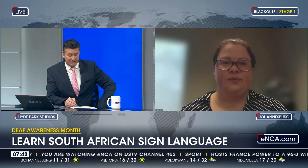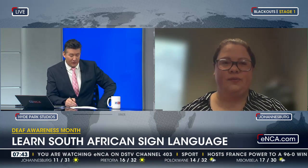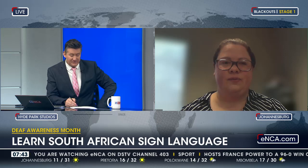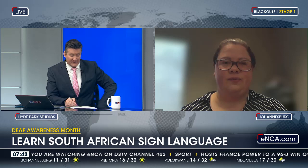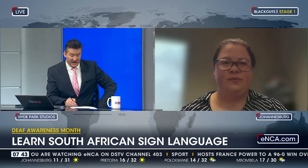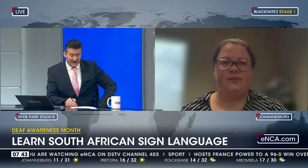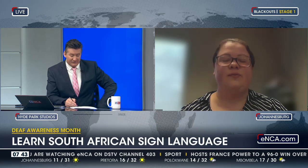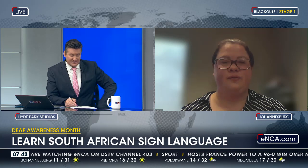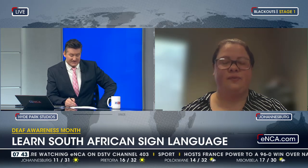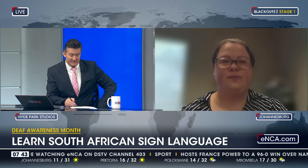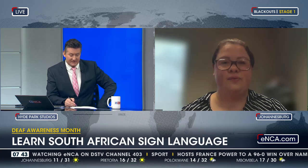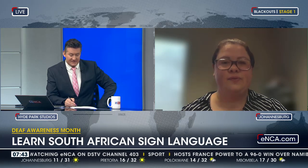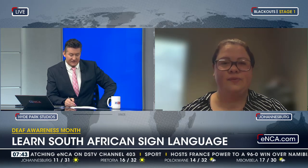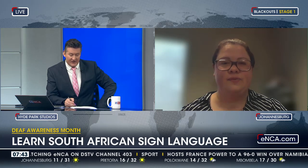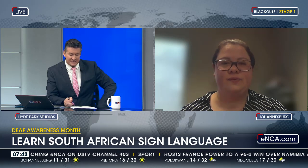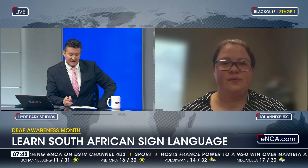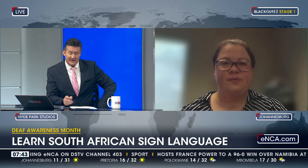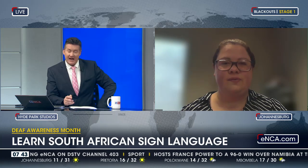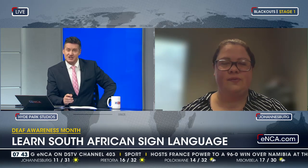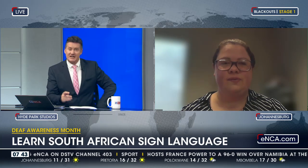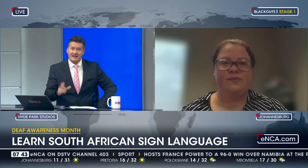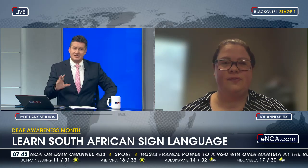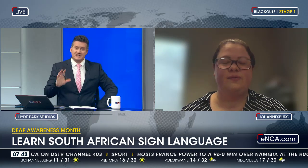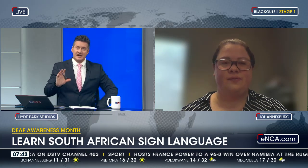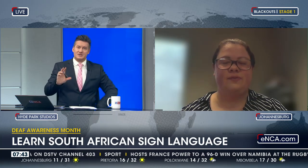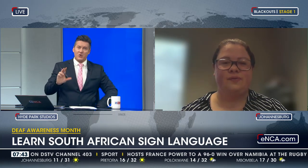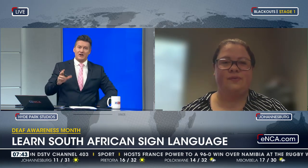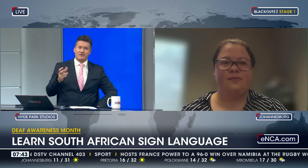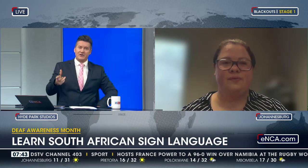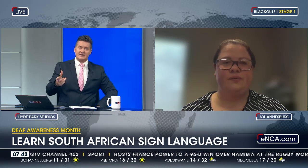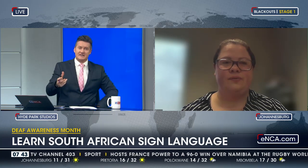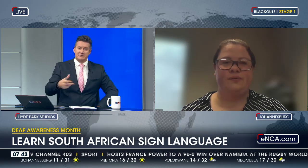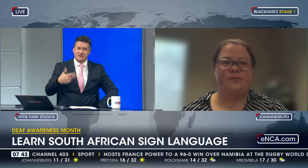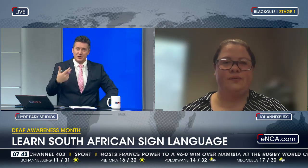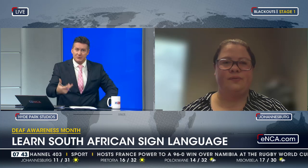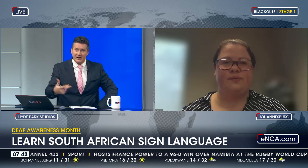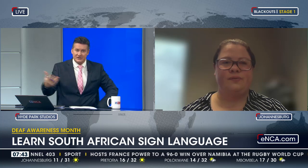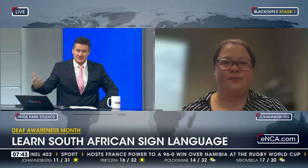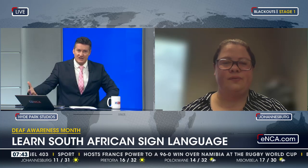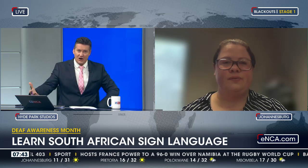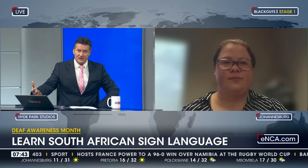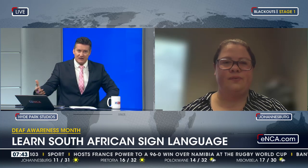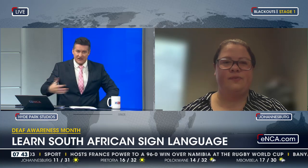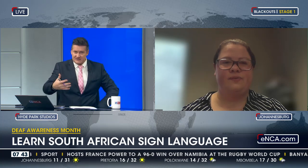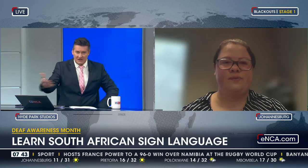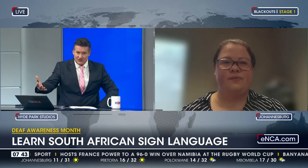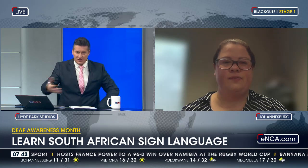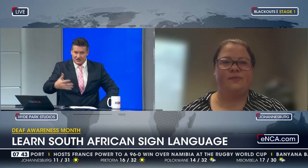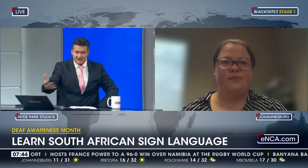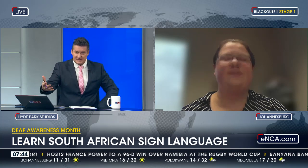before, for September, Deaf Awareness Month. And she had such a nice way of phrasing this because her parents are deaf. That's public knowledge.